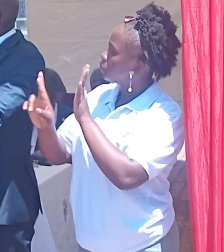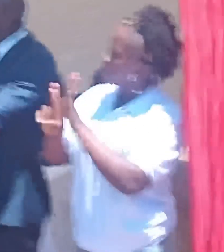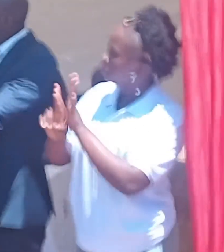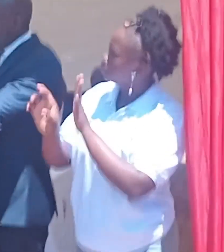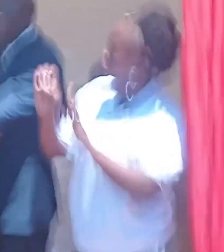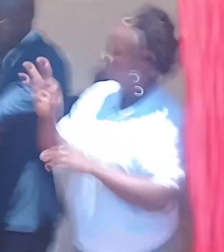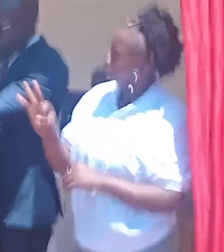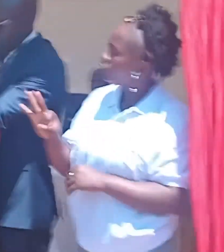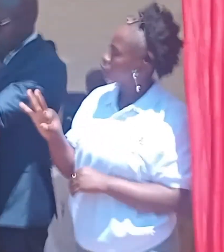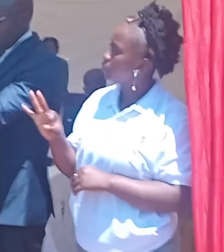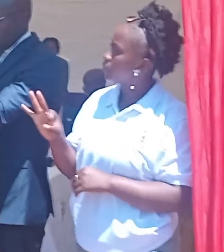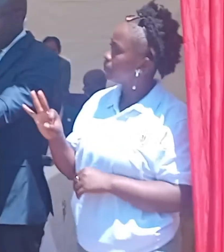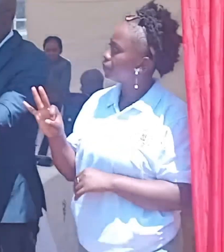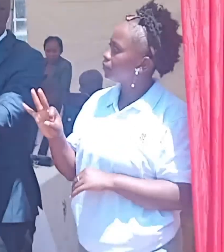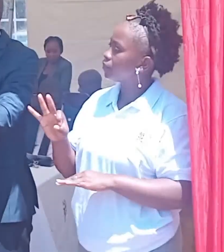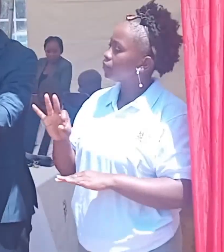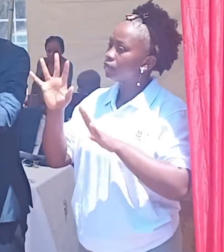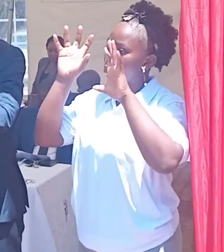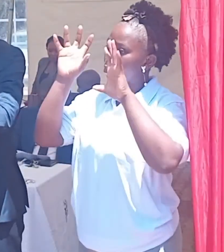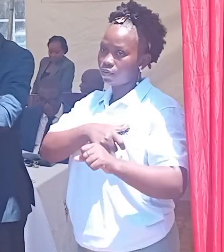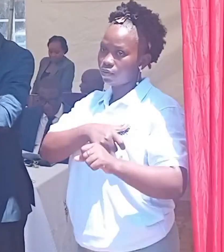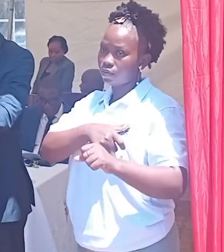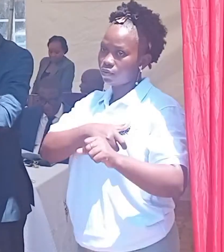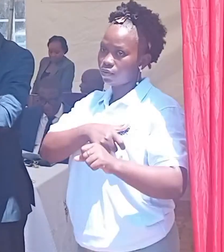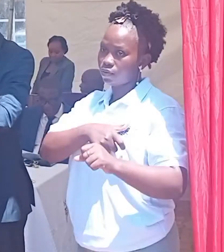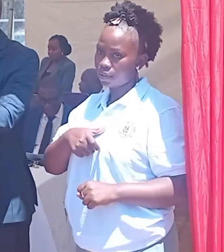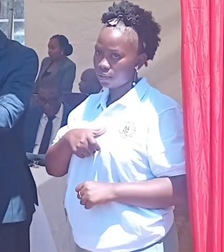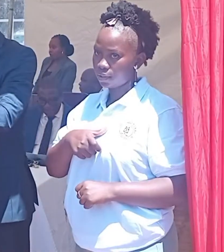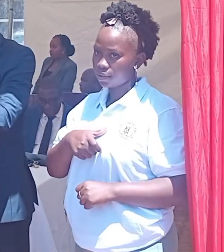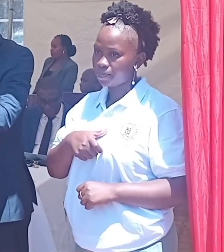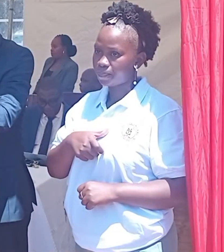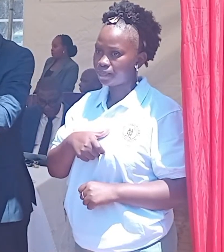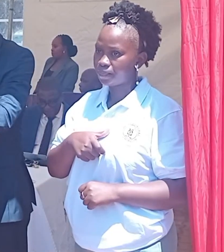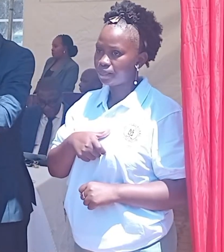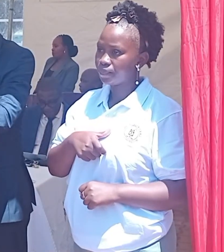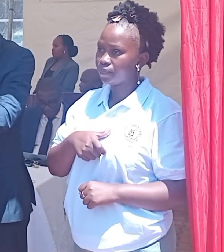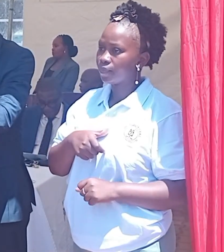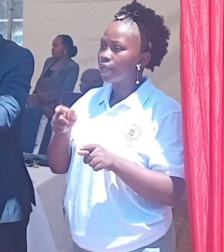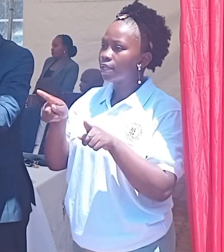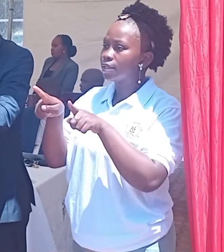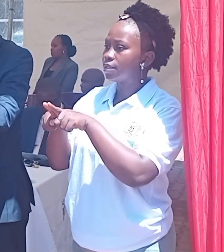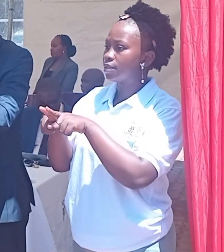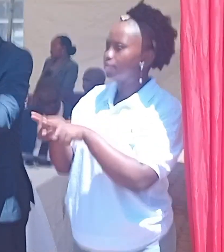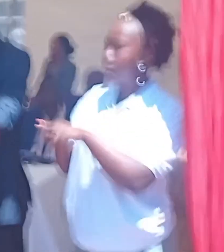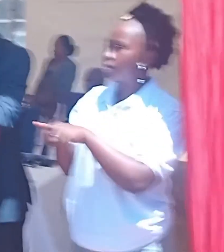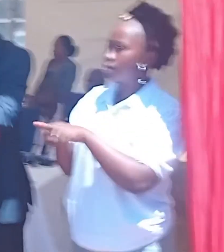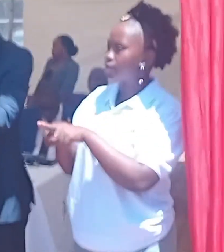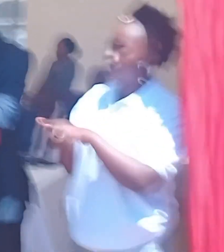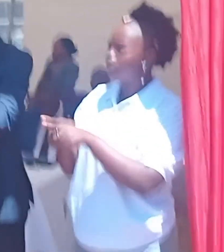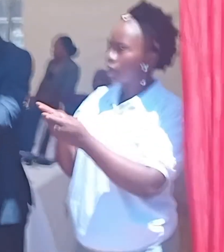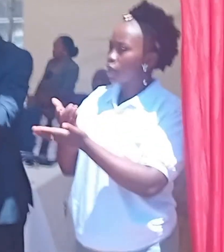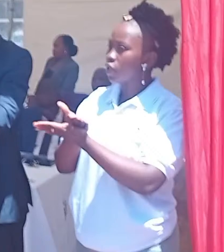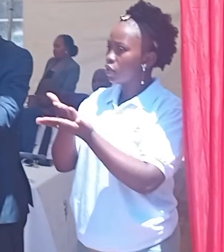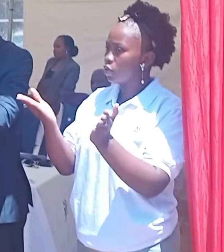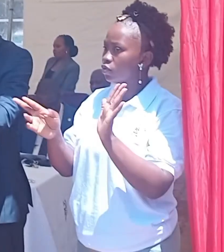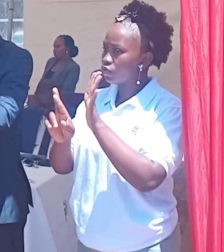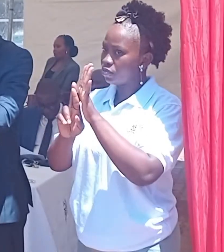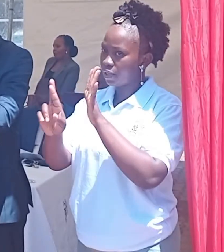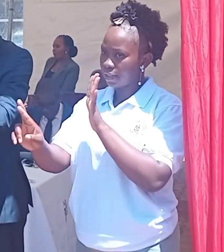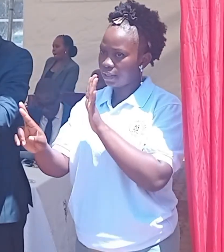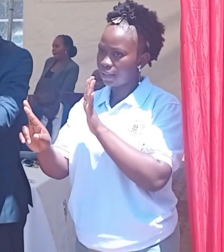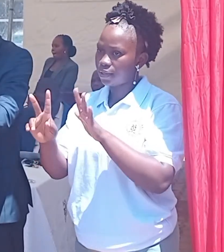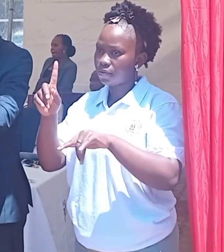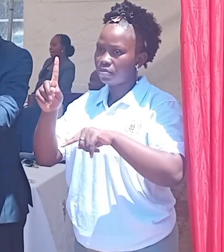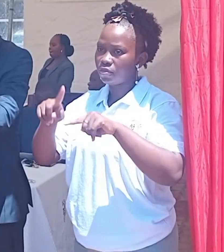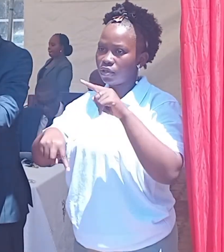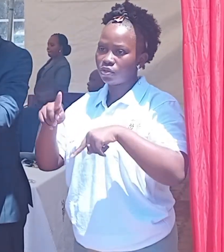representatives of the presidential candidate, and also those who are representing the